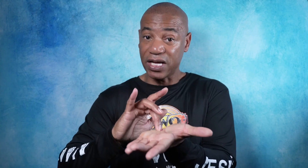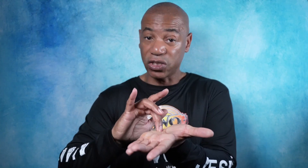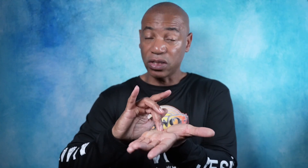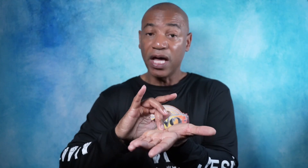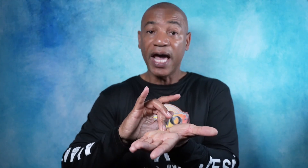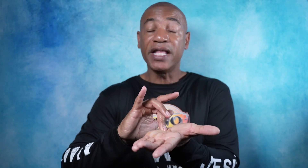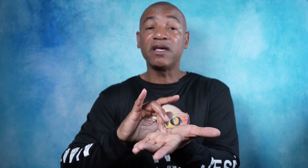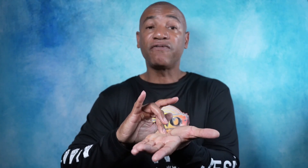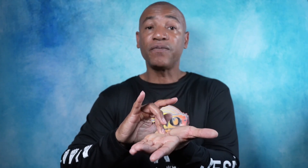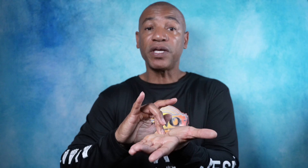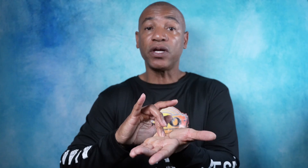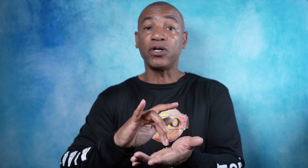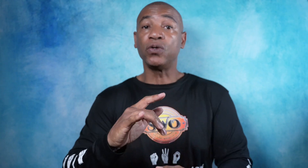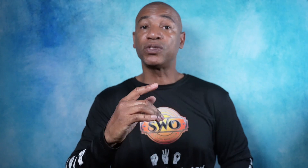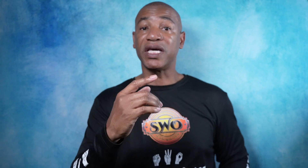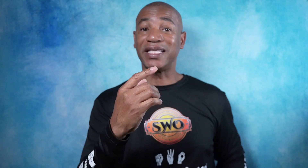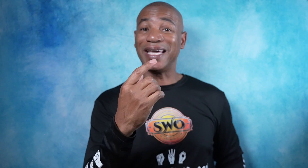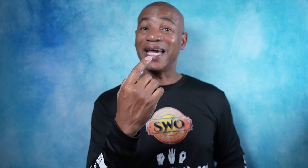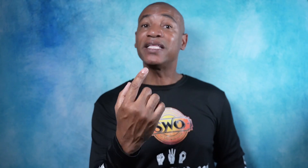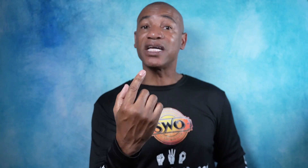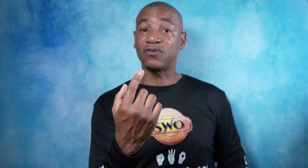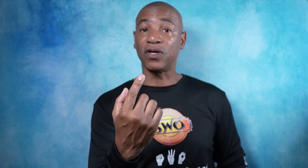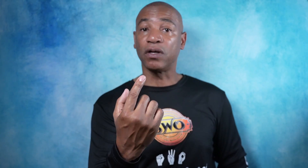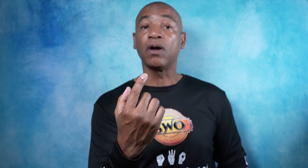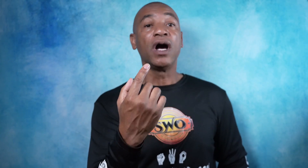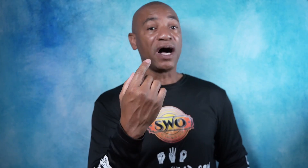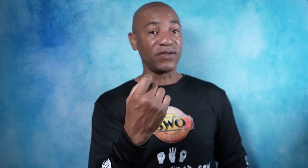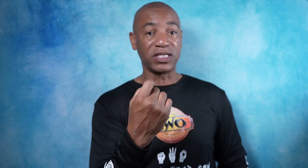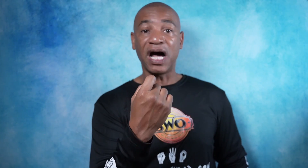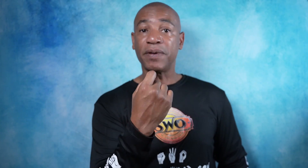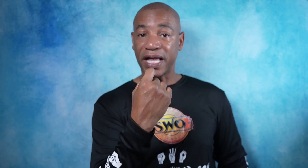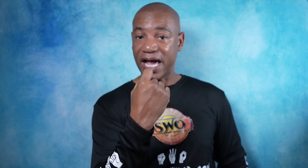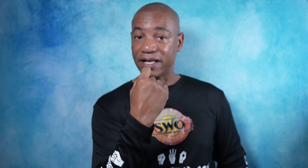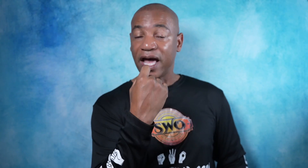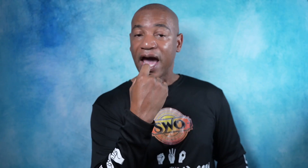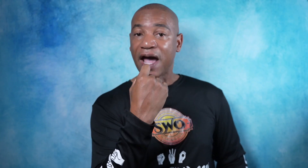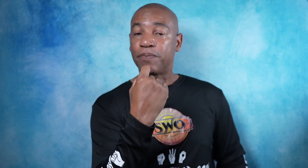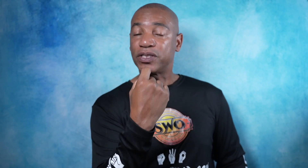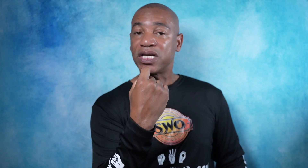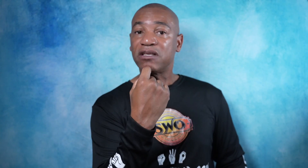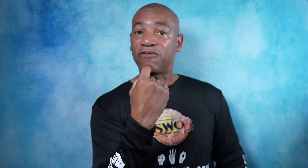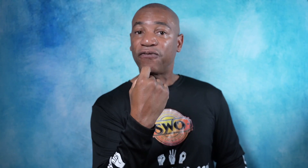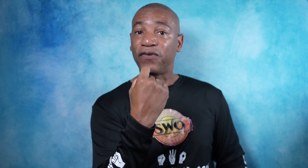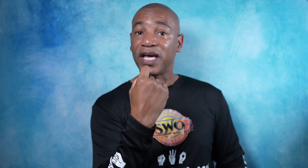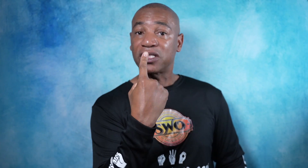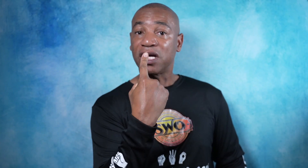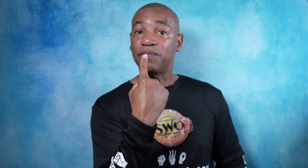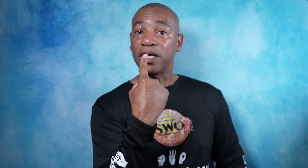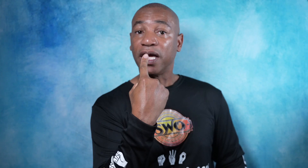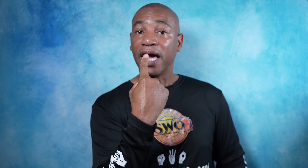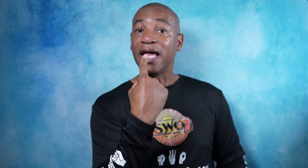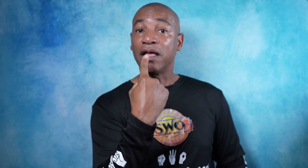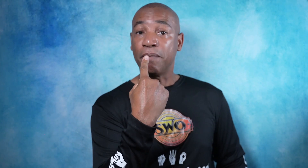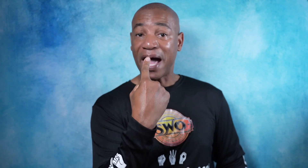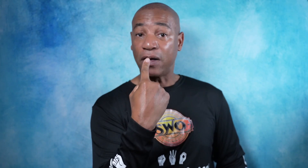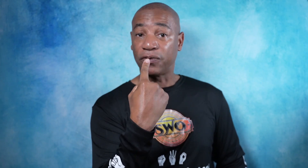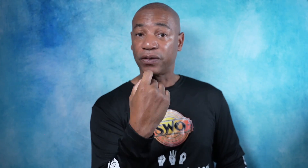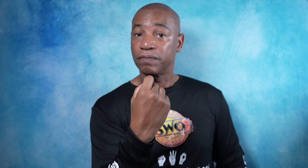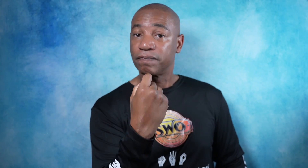medication, and then from here, you'll take the index finger of the dominant hand and pretend to flick something in the mouth.